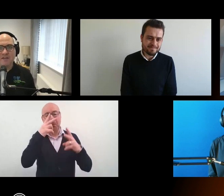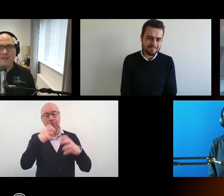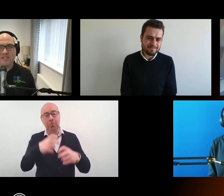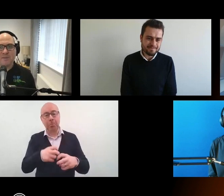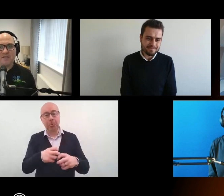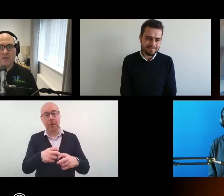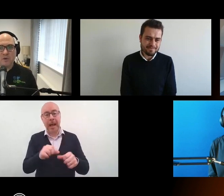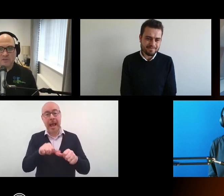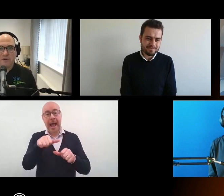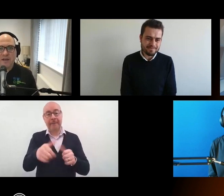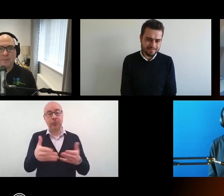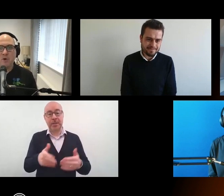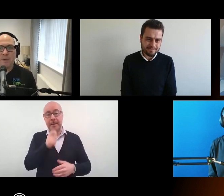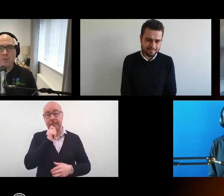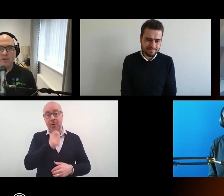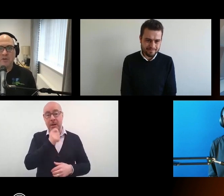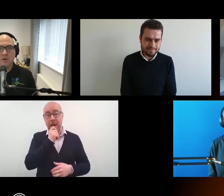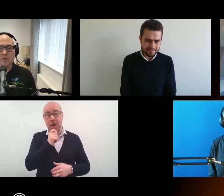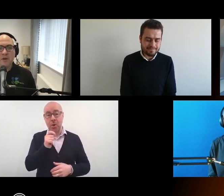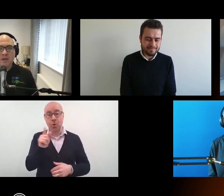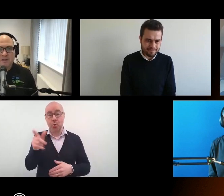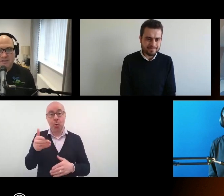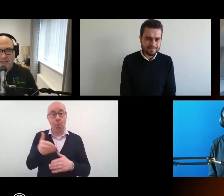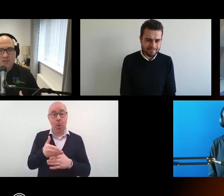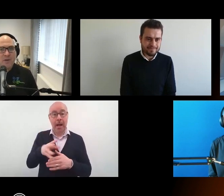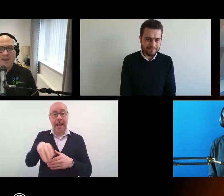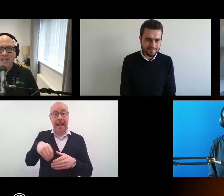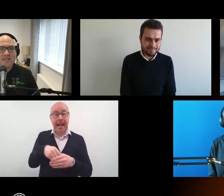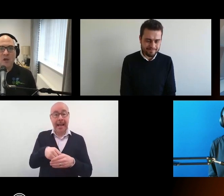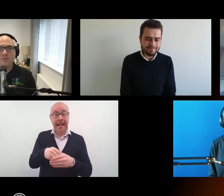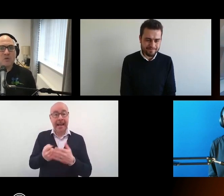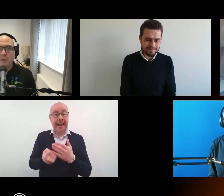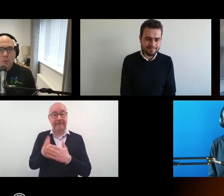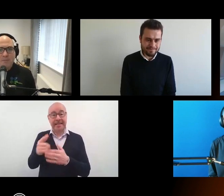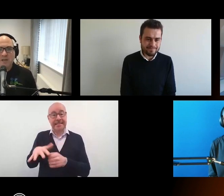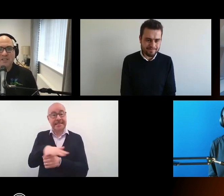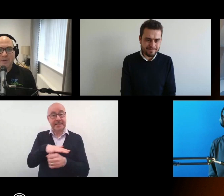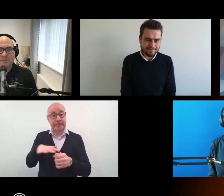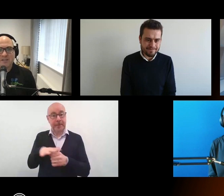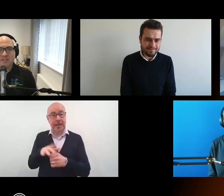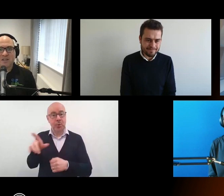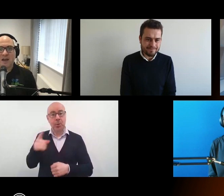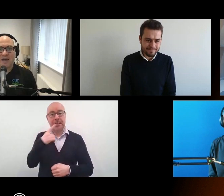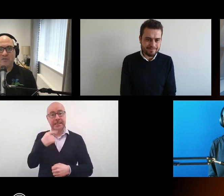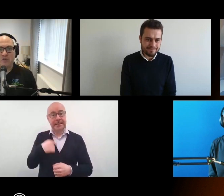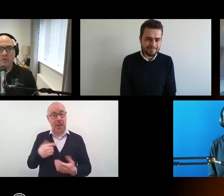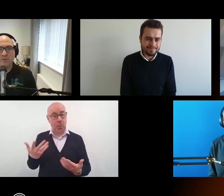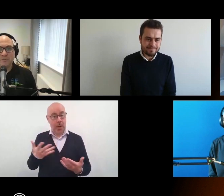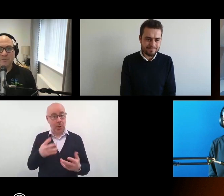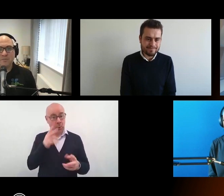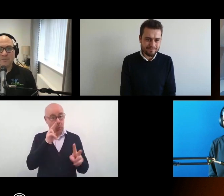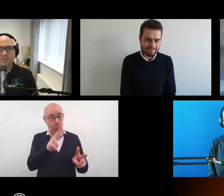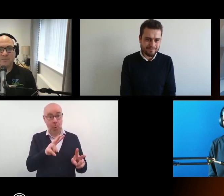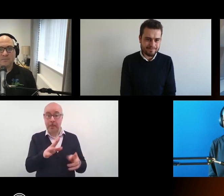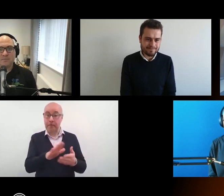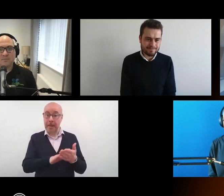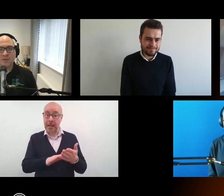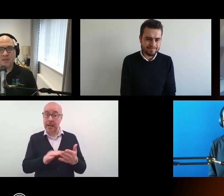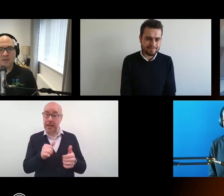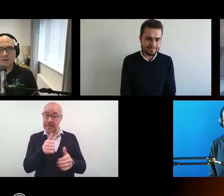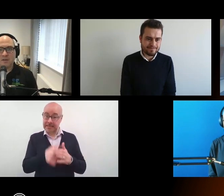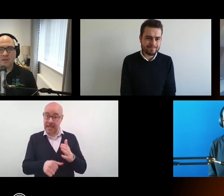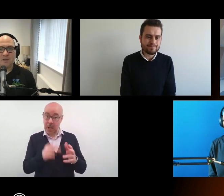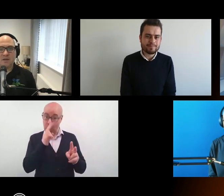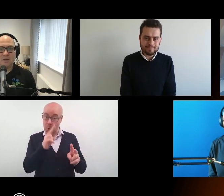work in the event space and you want to find out more about what you do, tell us where they need to go. Presumably website is the best place to start, Andrew.